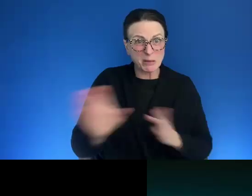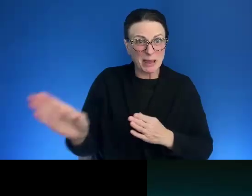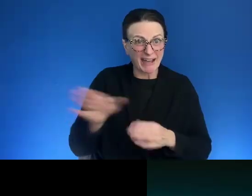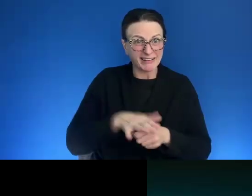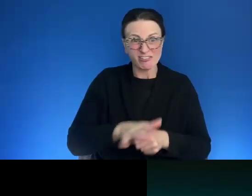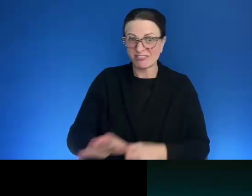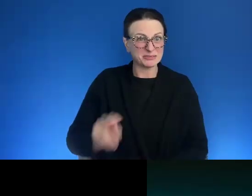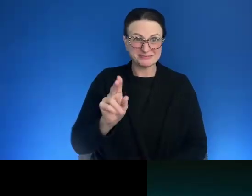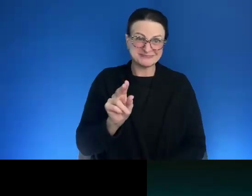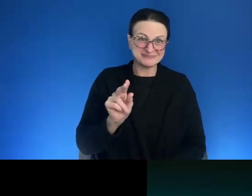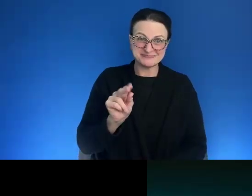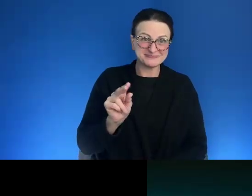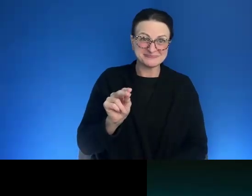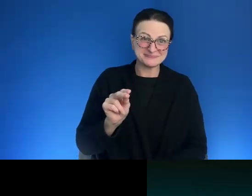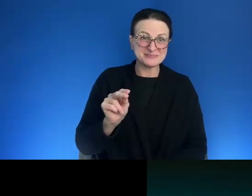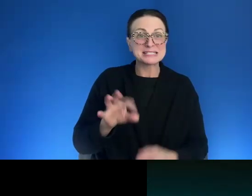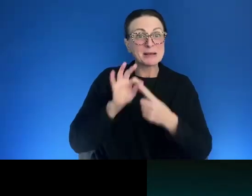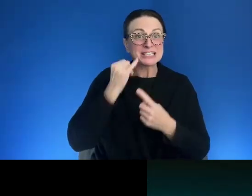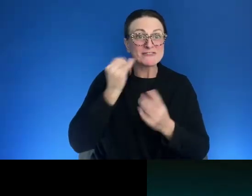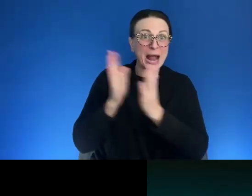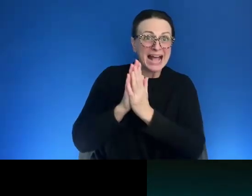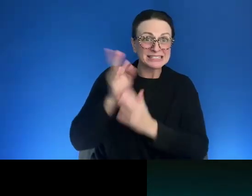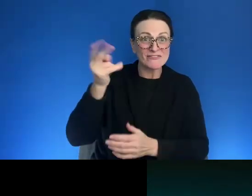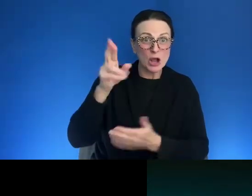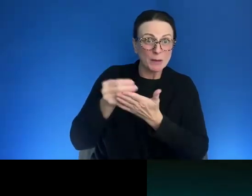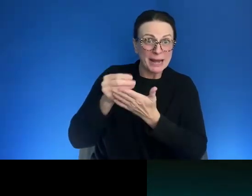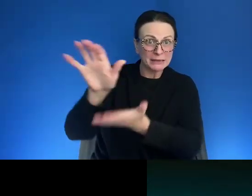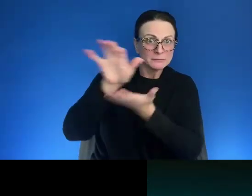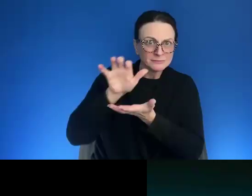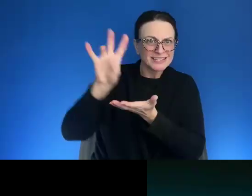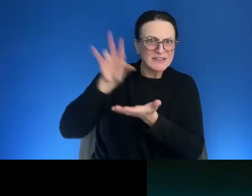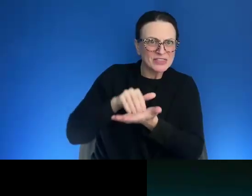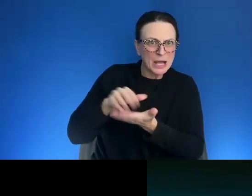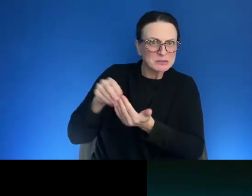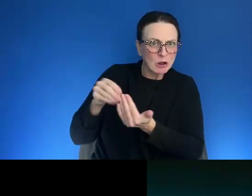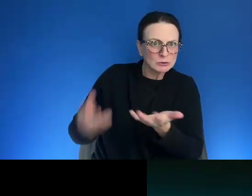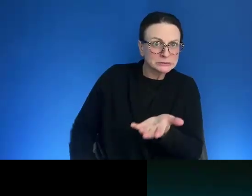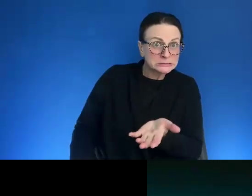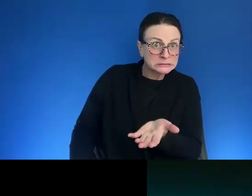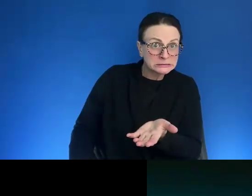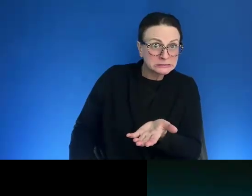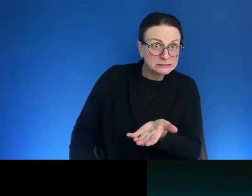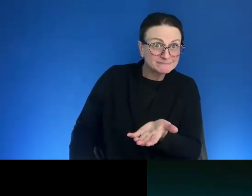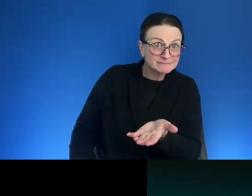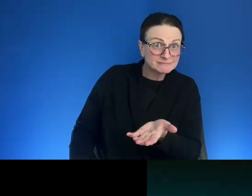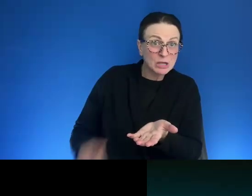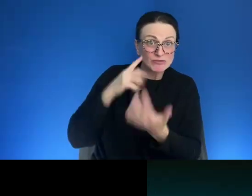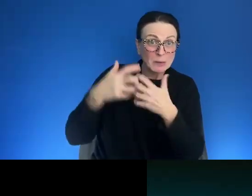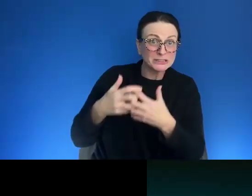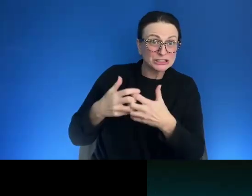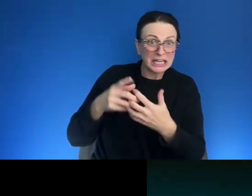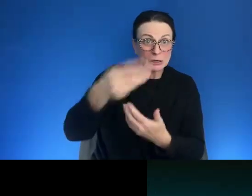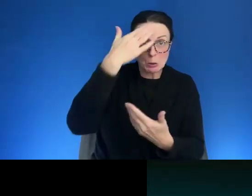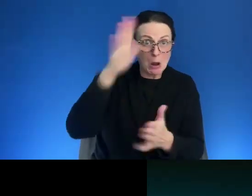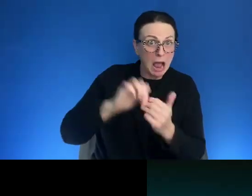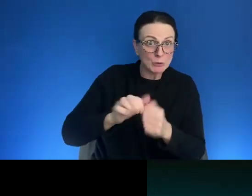enough. Especially if you're asking a voc rehab agency for $7,000 and for a machine that you don't